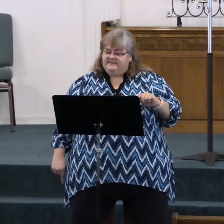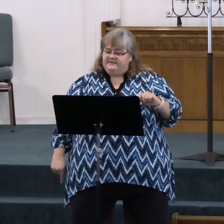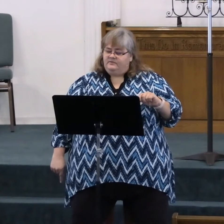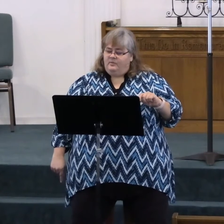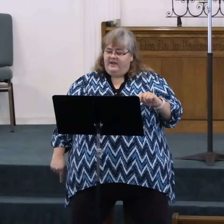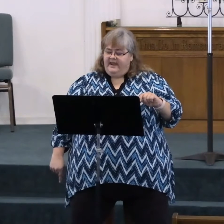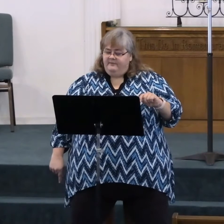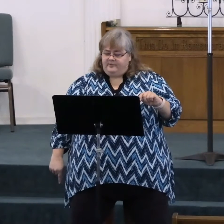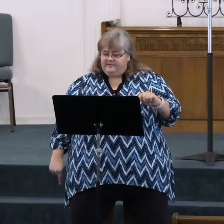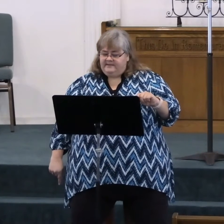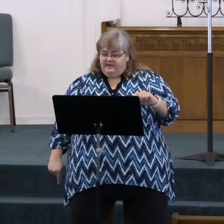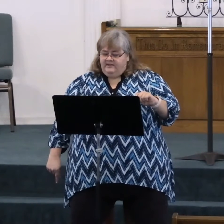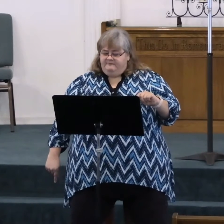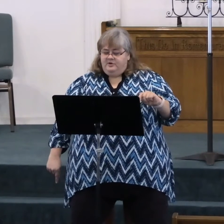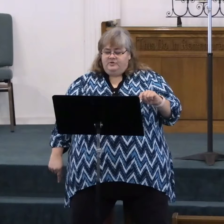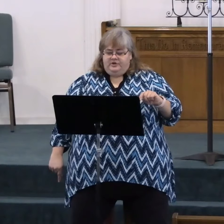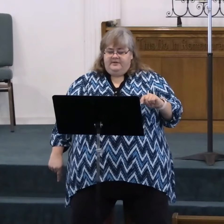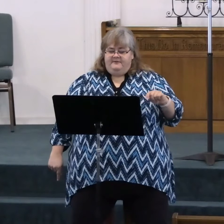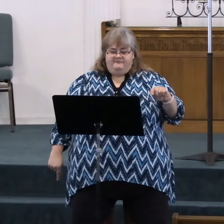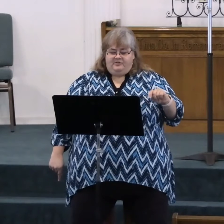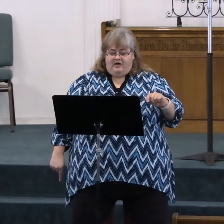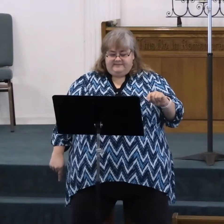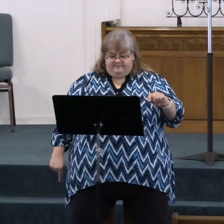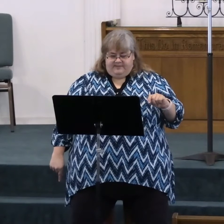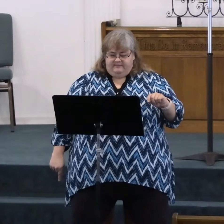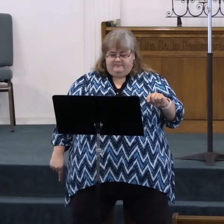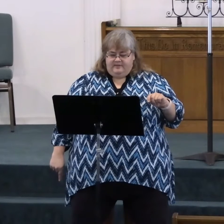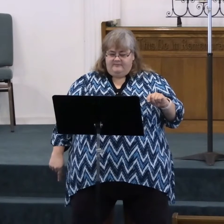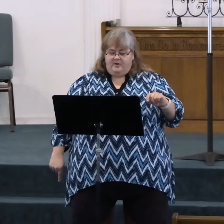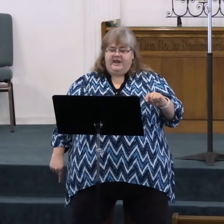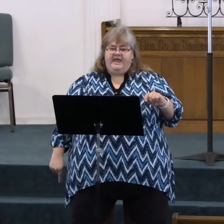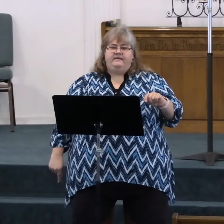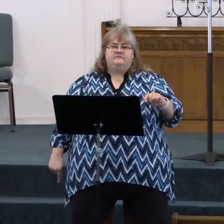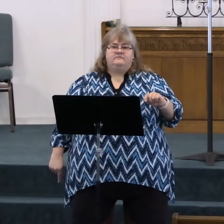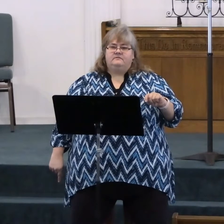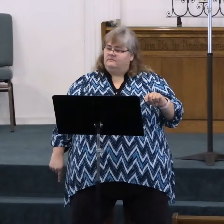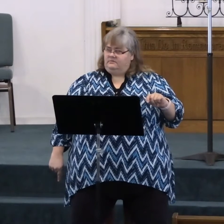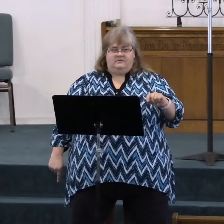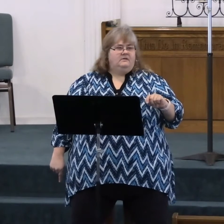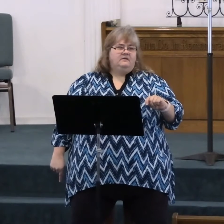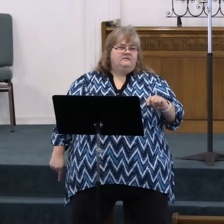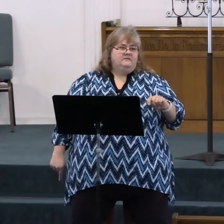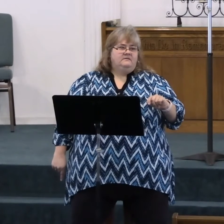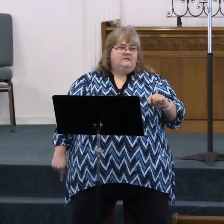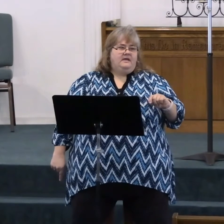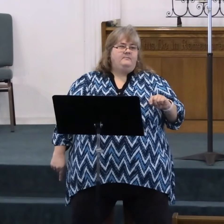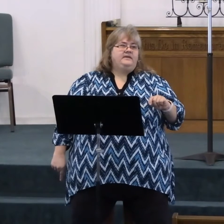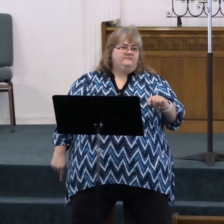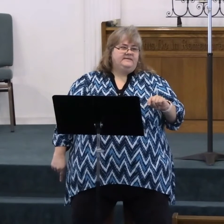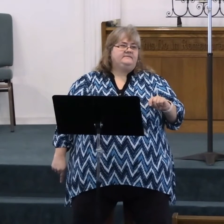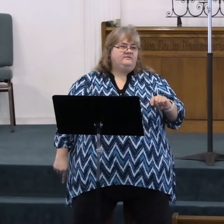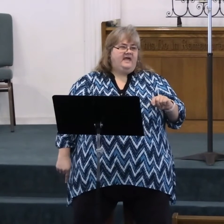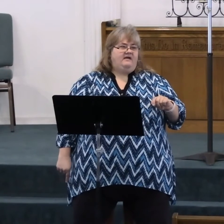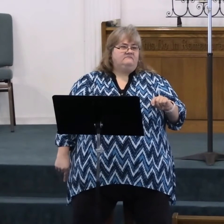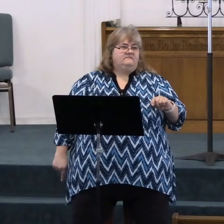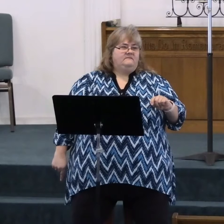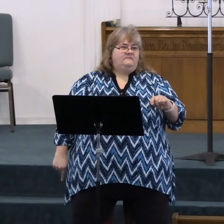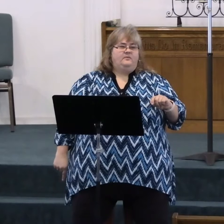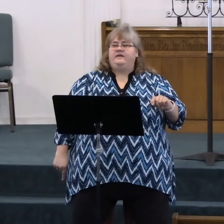into the whatever's feel-good philosophy of our day. How many of us do that? We don't